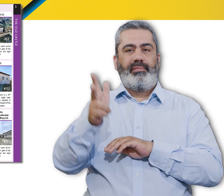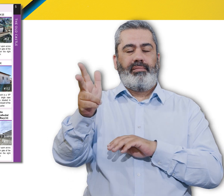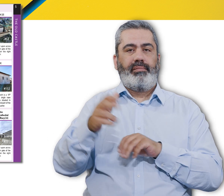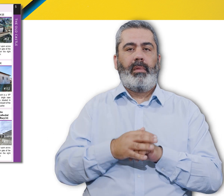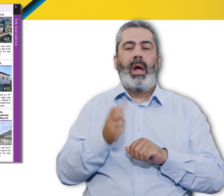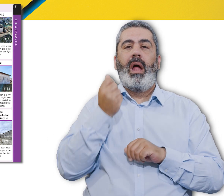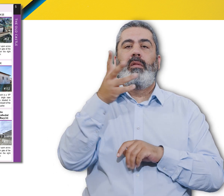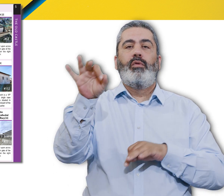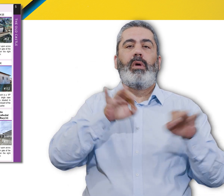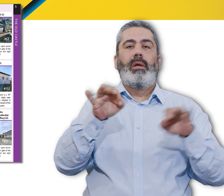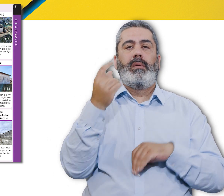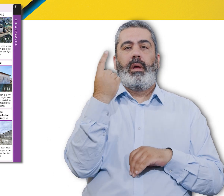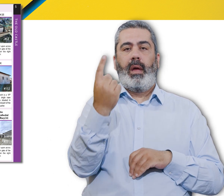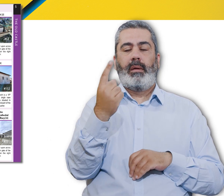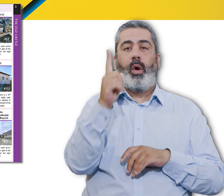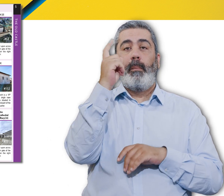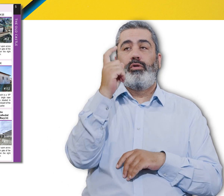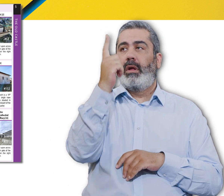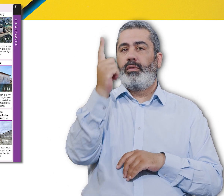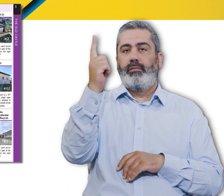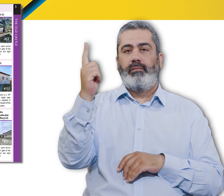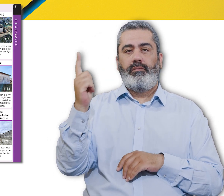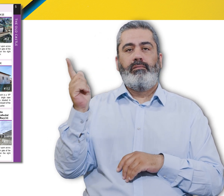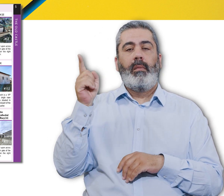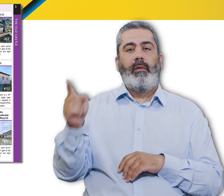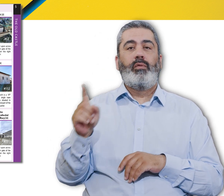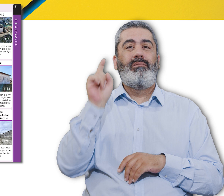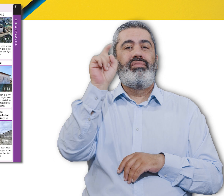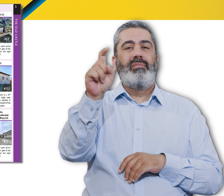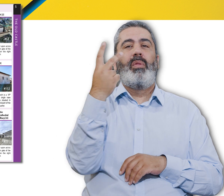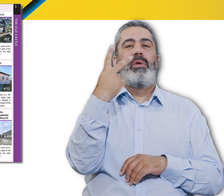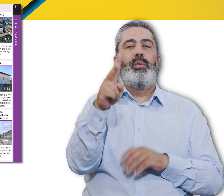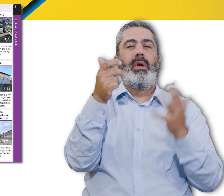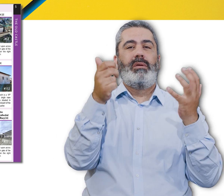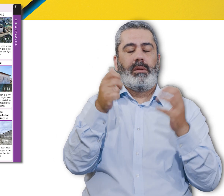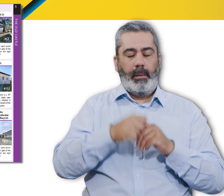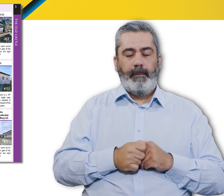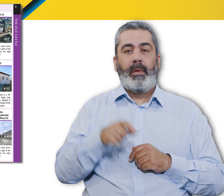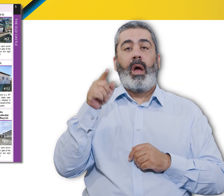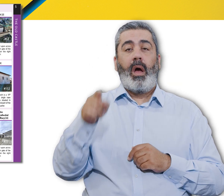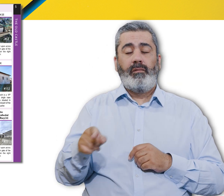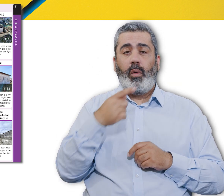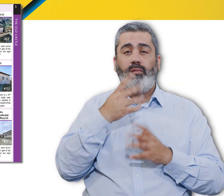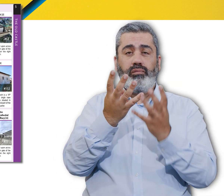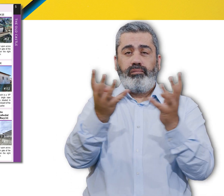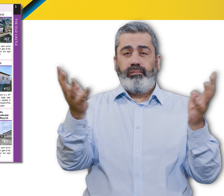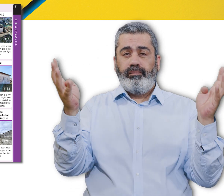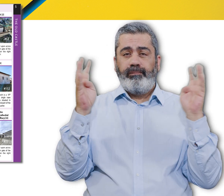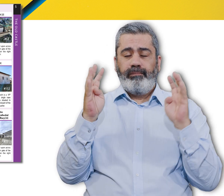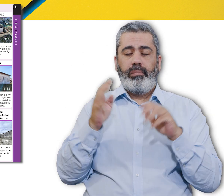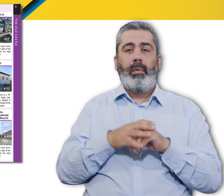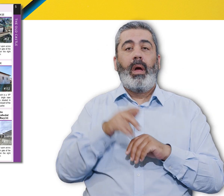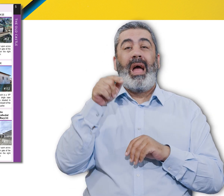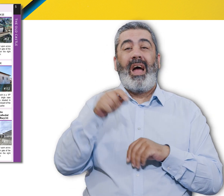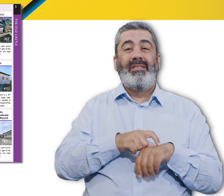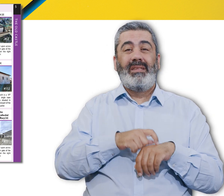on the map number 260. This is the main fortification of the castle. Only a few steps above the Holy Trinity